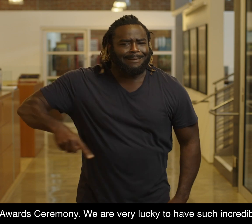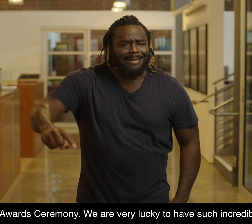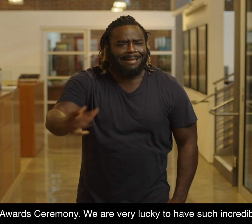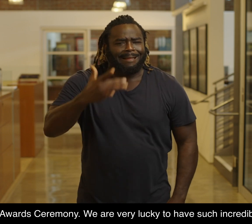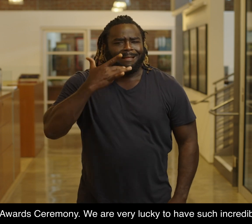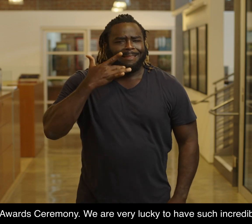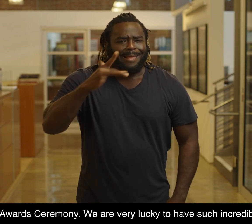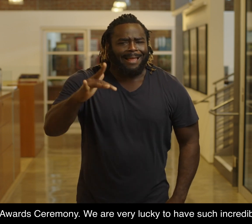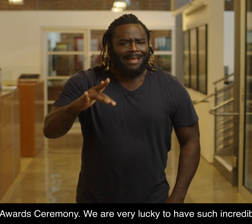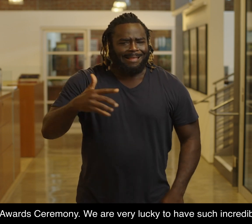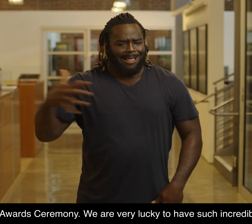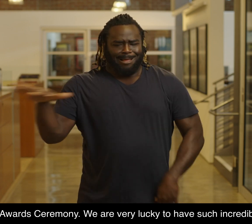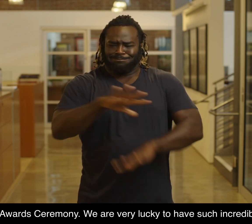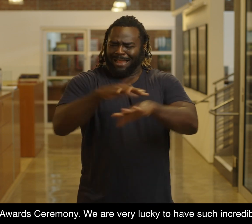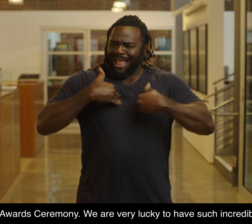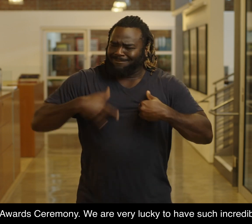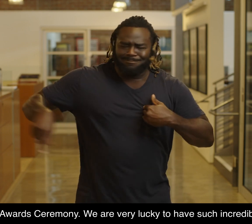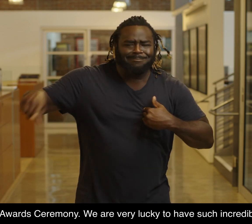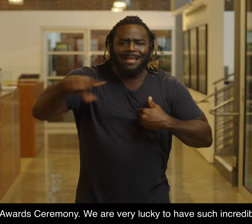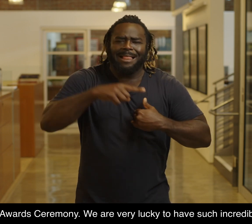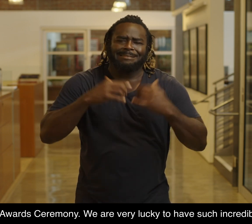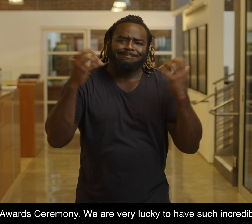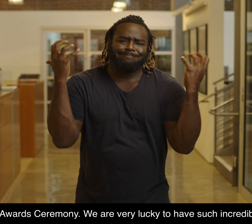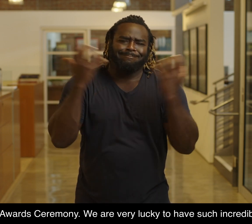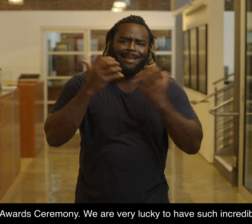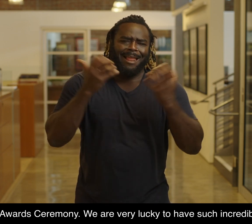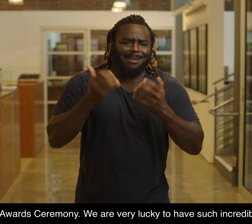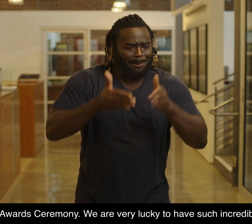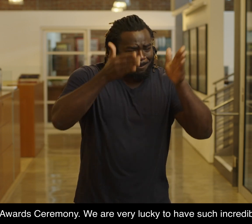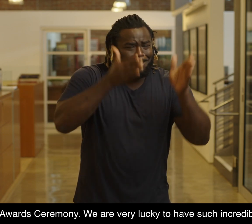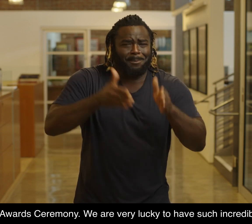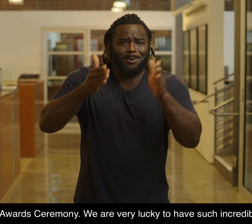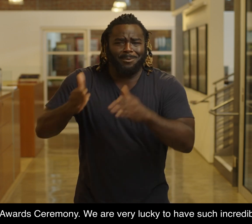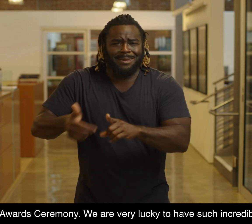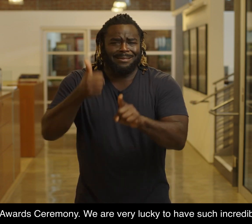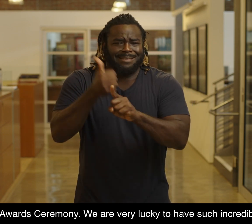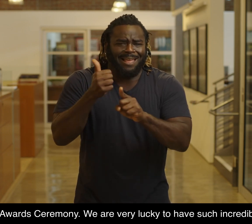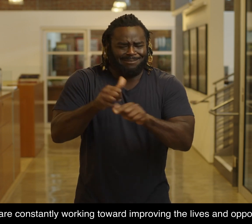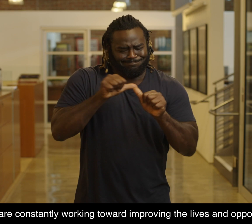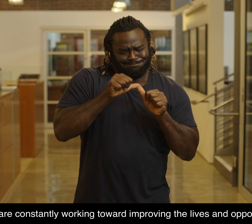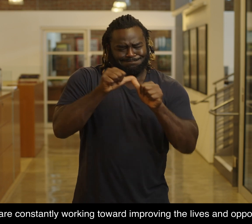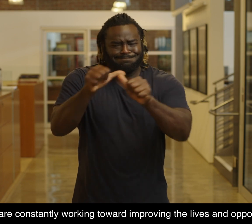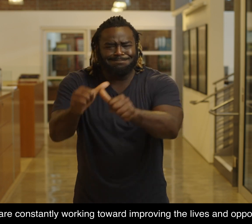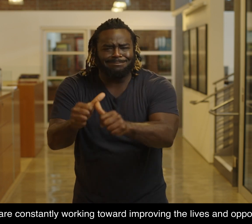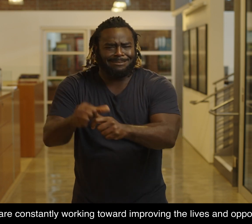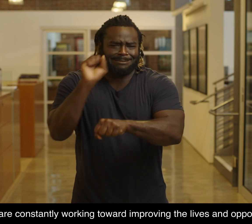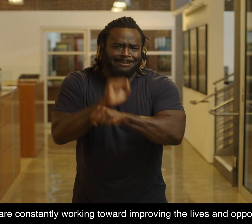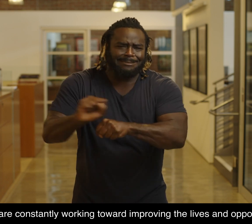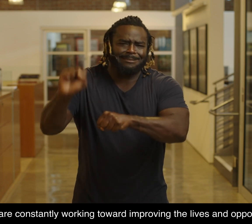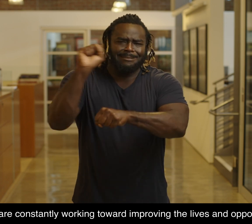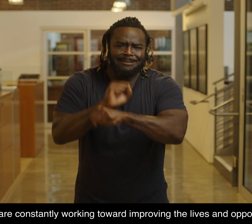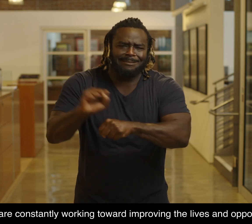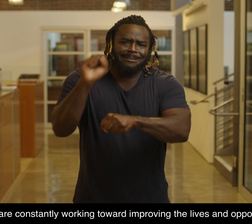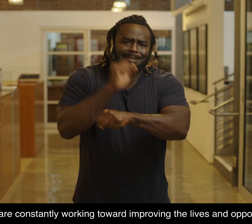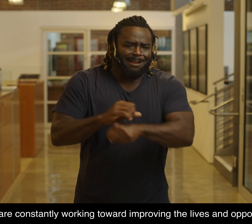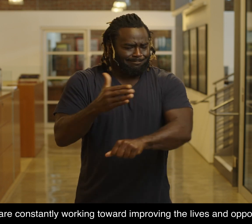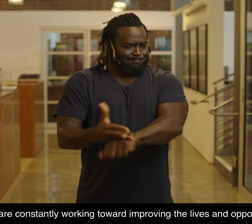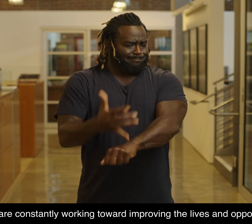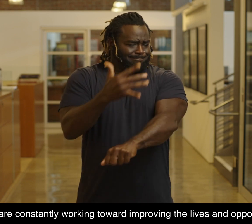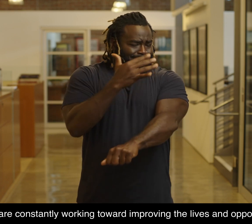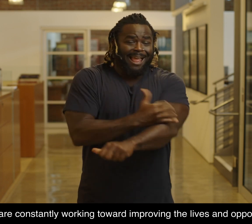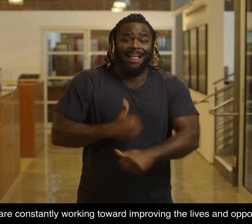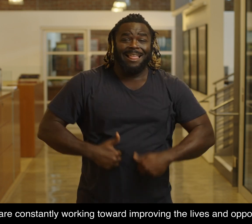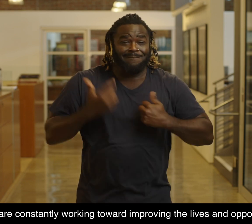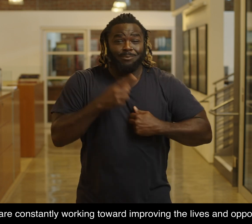ceremony. We are very lucky to have such incredible individuals that are constantly working